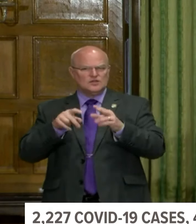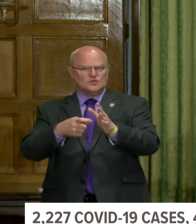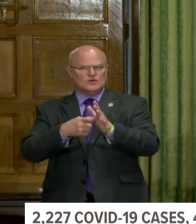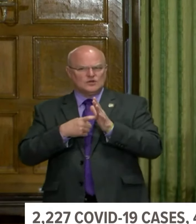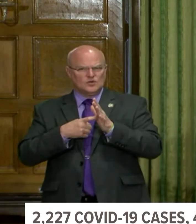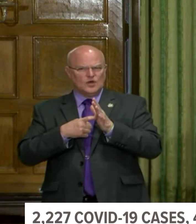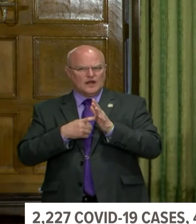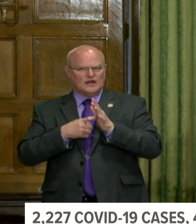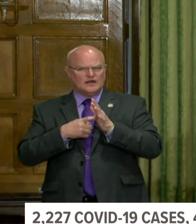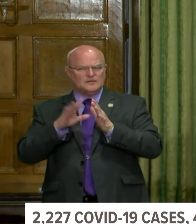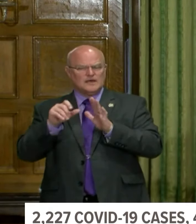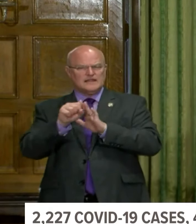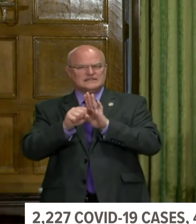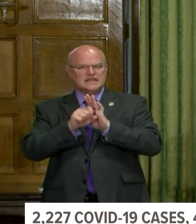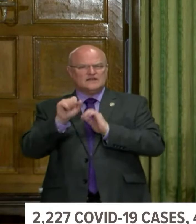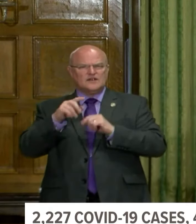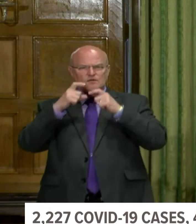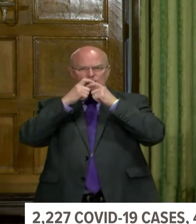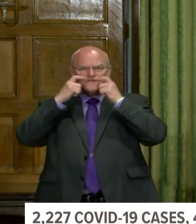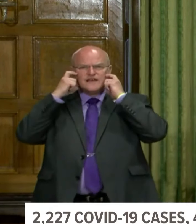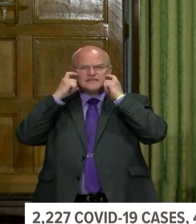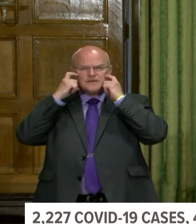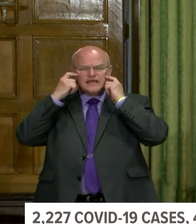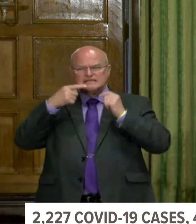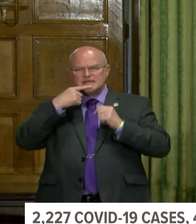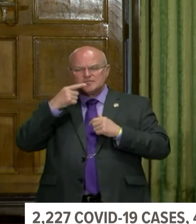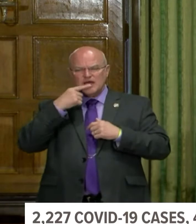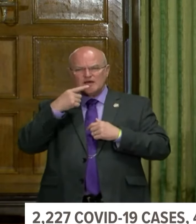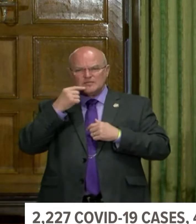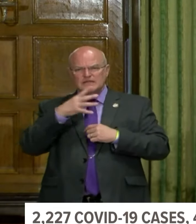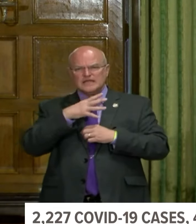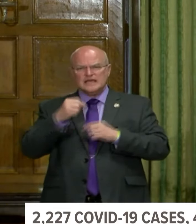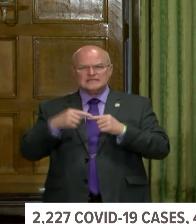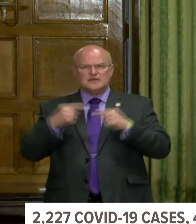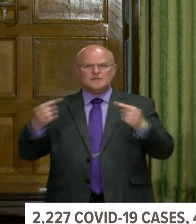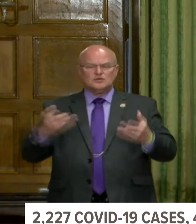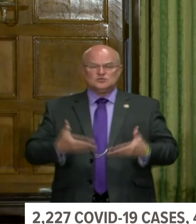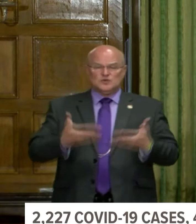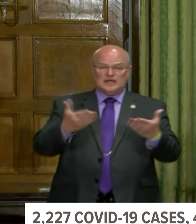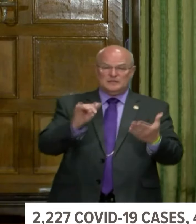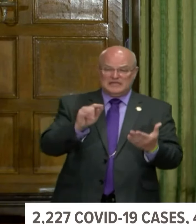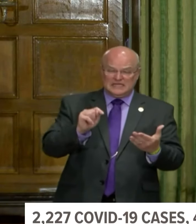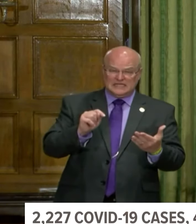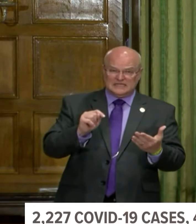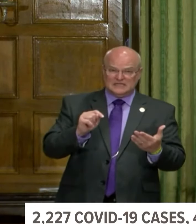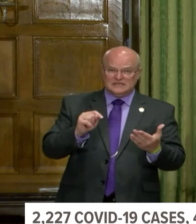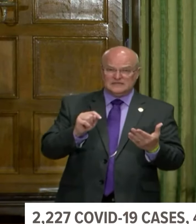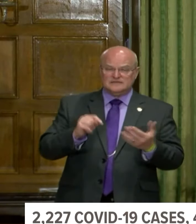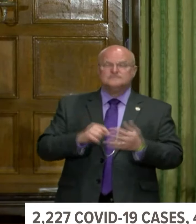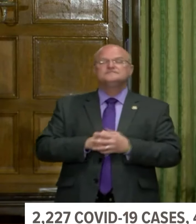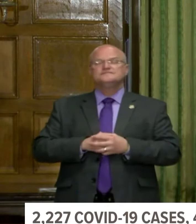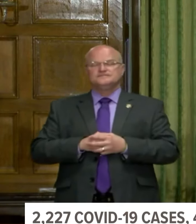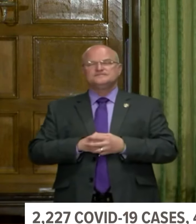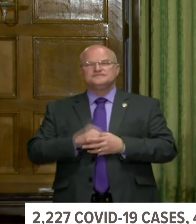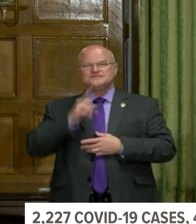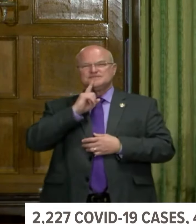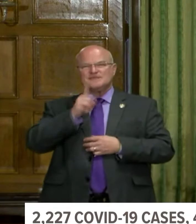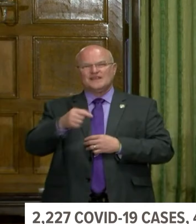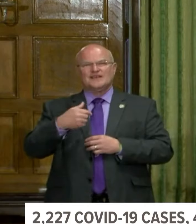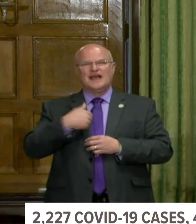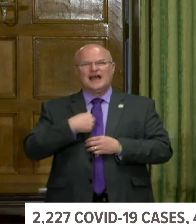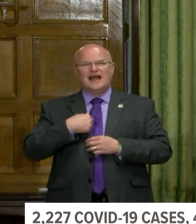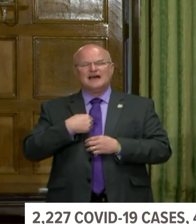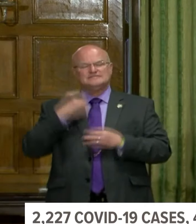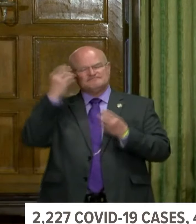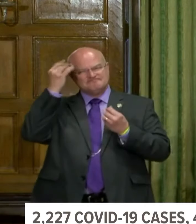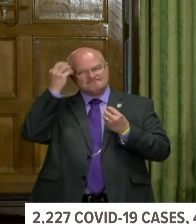requiring the same of our Kansans to wear face masks in public as opposed to just recommending it? Actually, I've